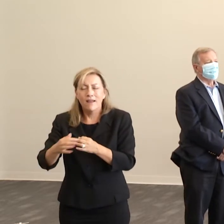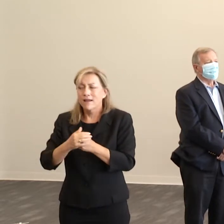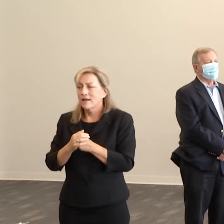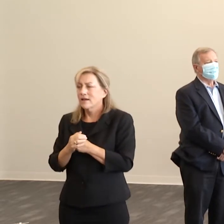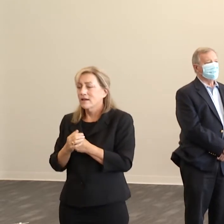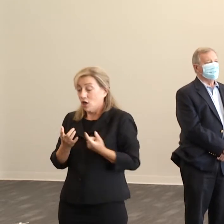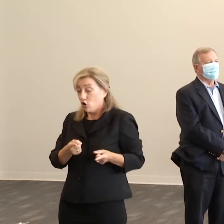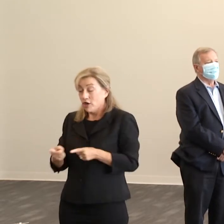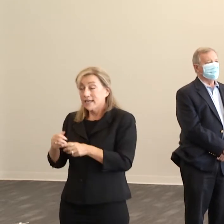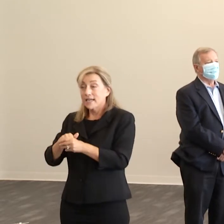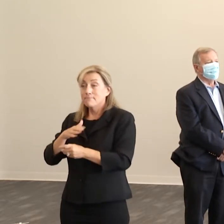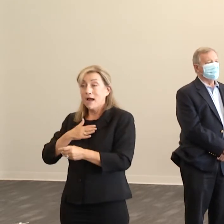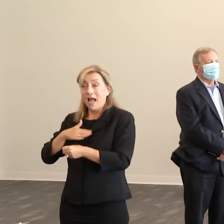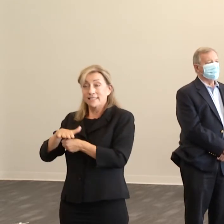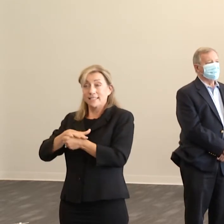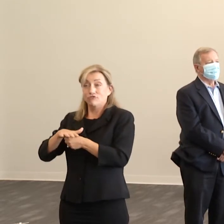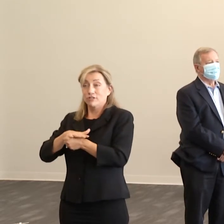district.